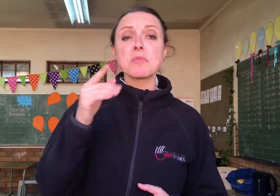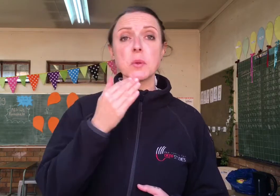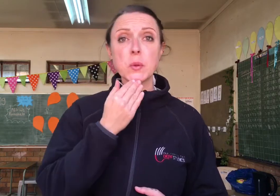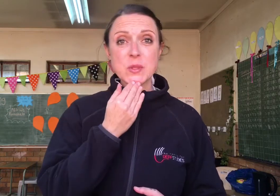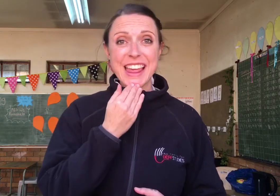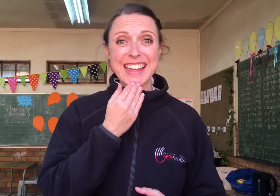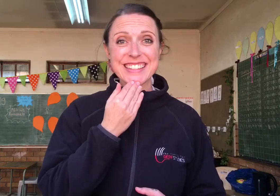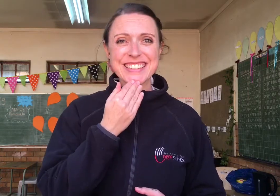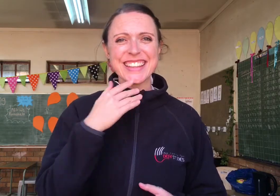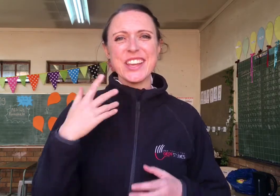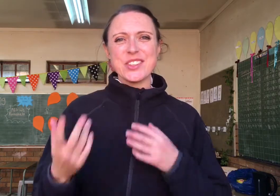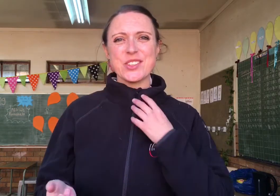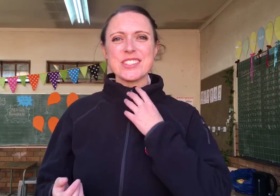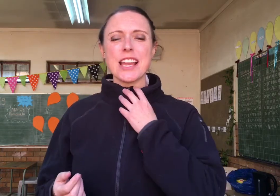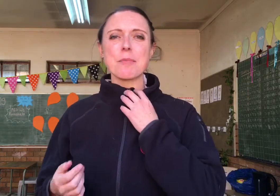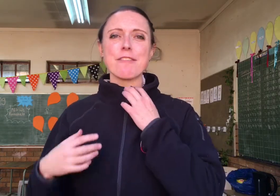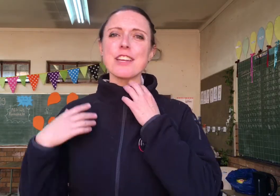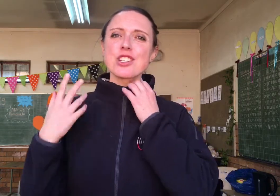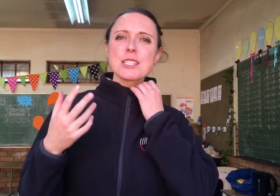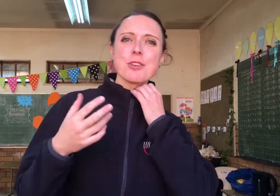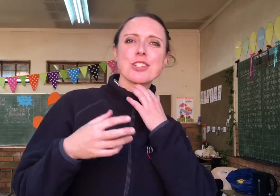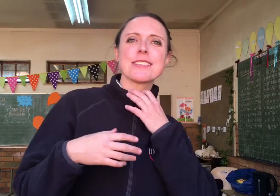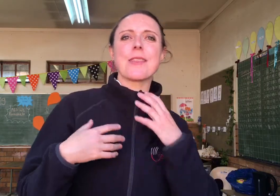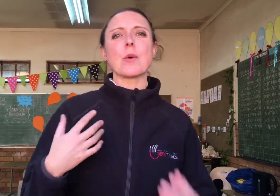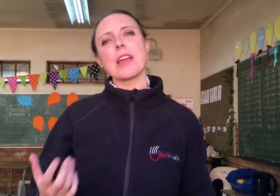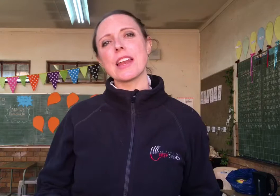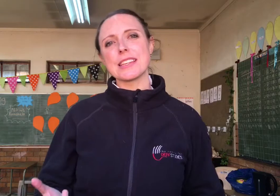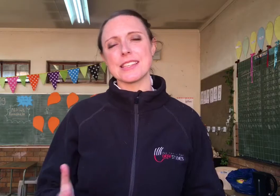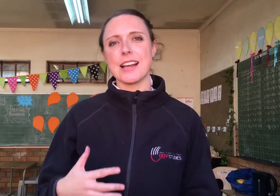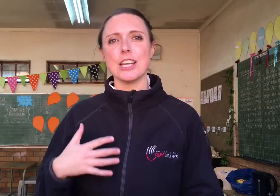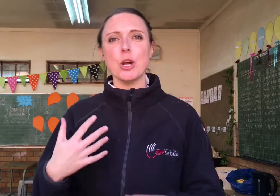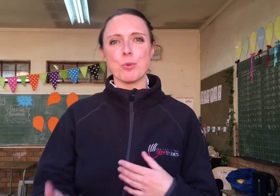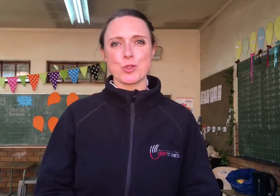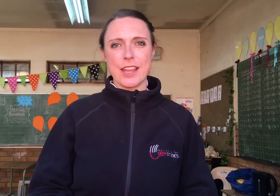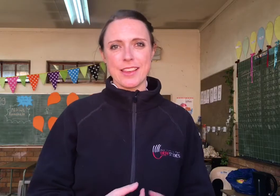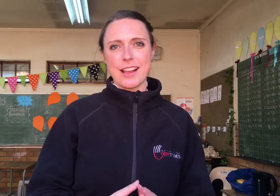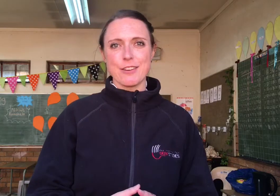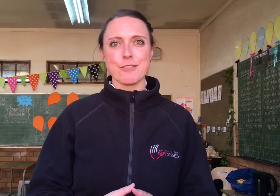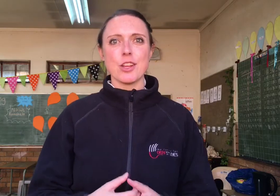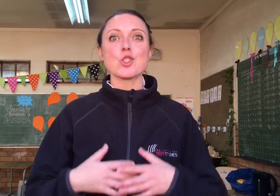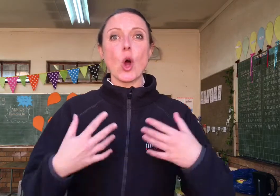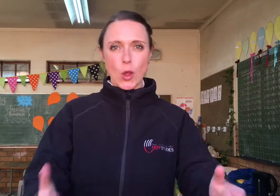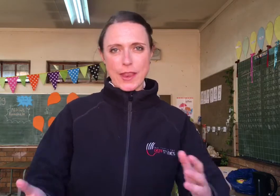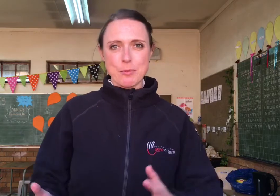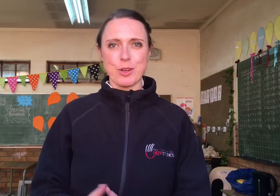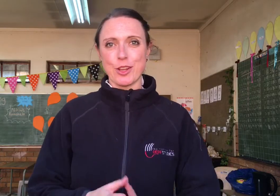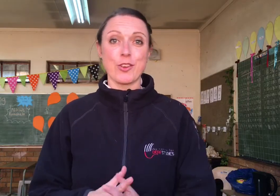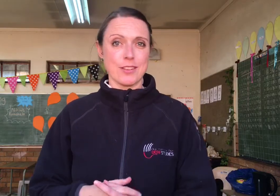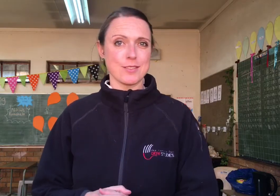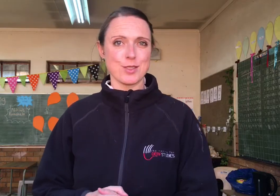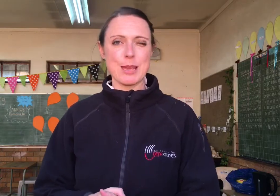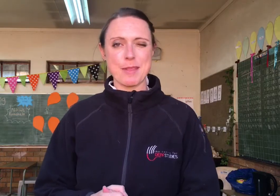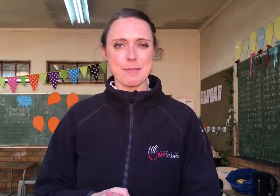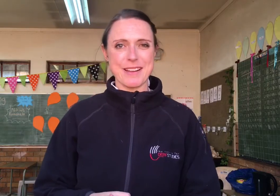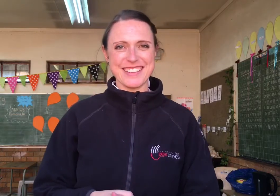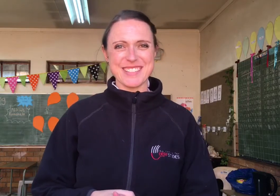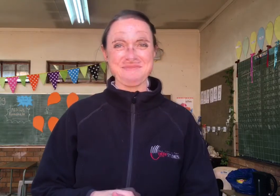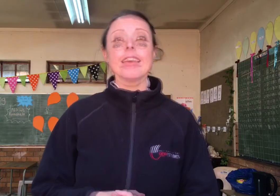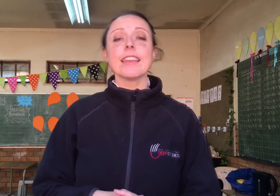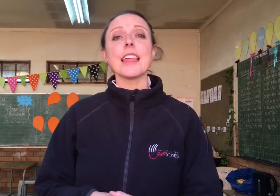who's that? So you see how my facial expressions and the way that I sign portray the kind of tone that I'm putting across. So keep that in mind. Then we've